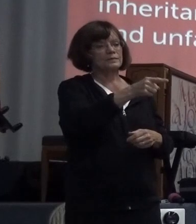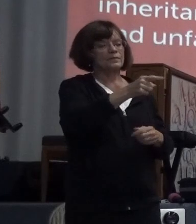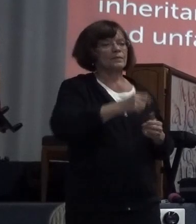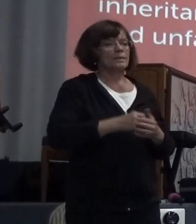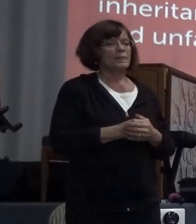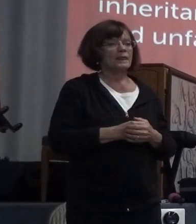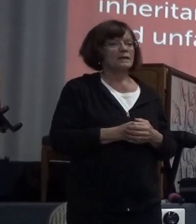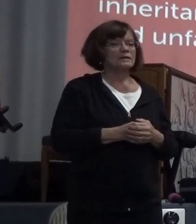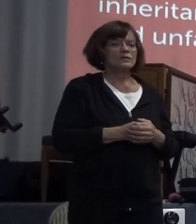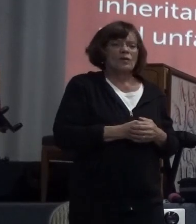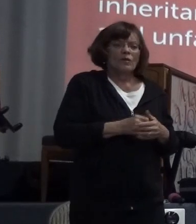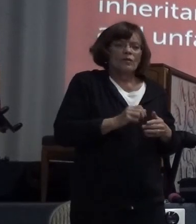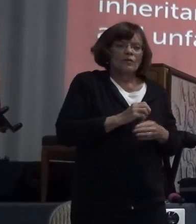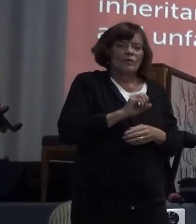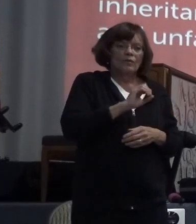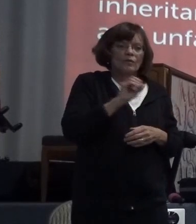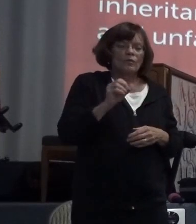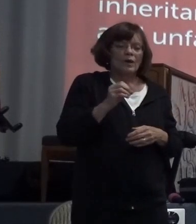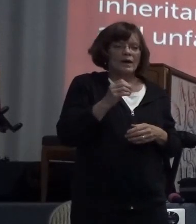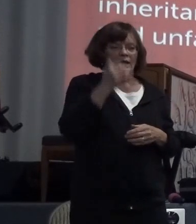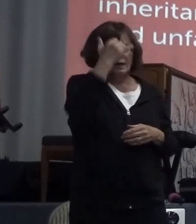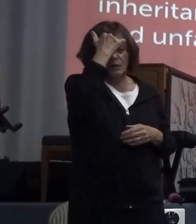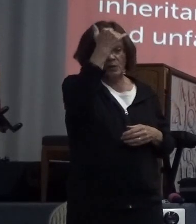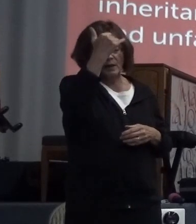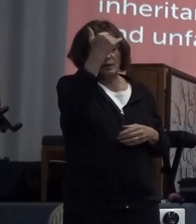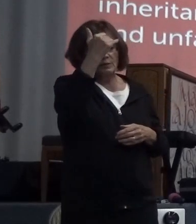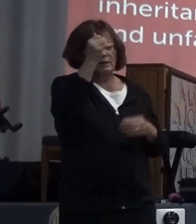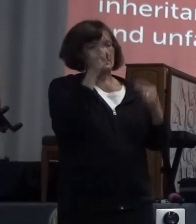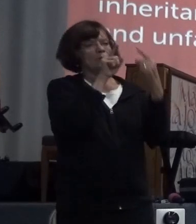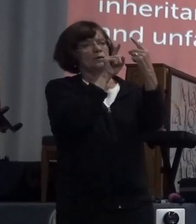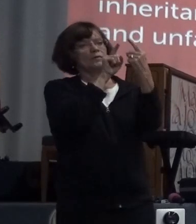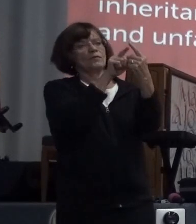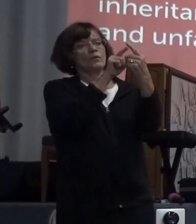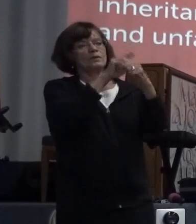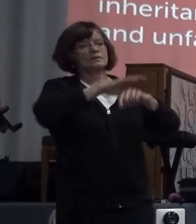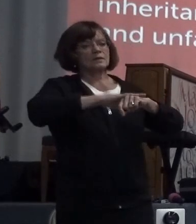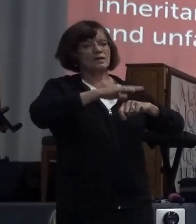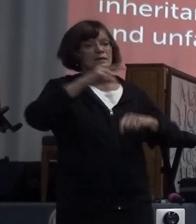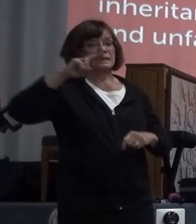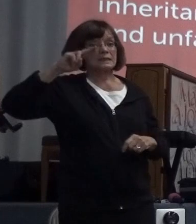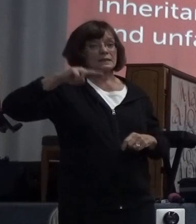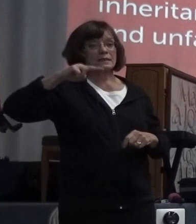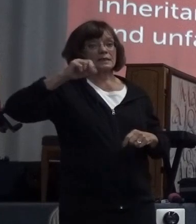focused on what Nero's doing? We've got something greater that's coming. That's what he's saying here.